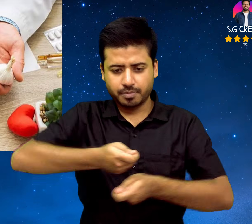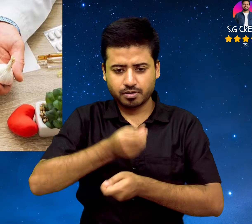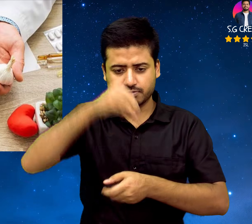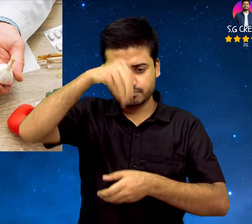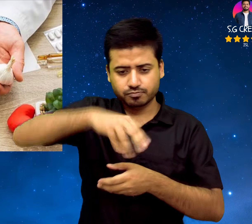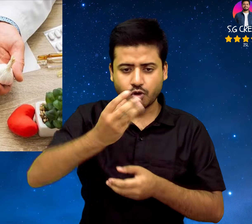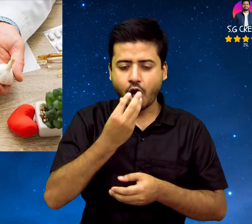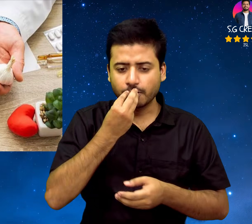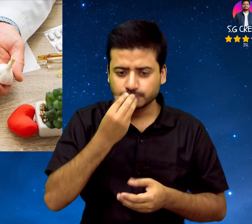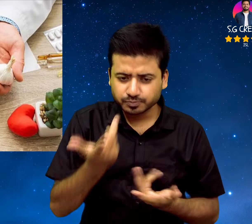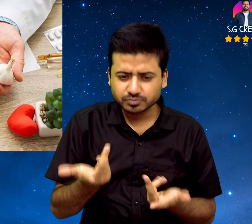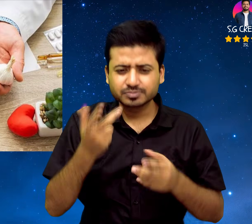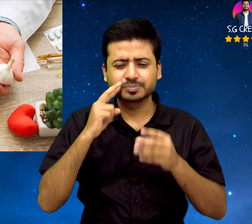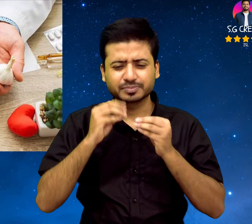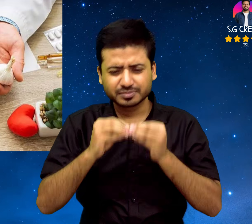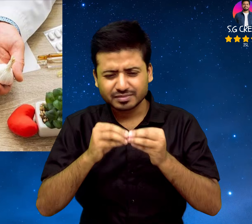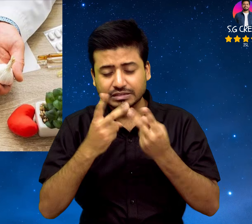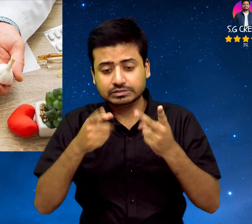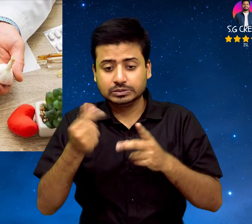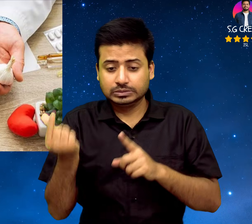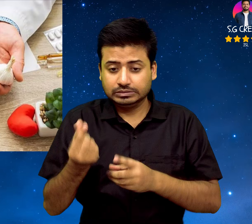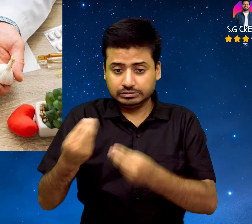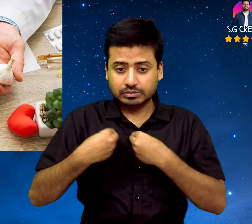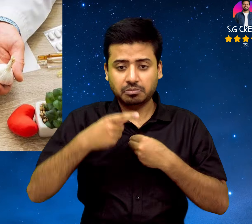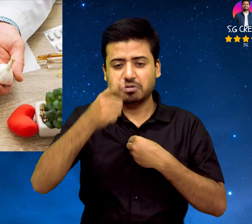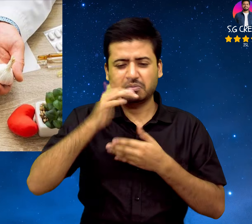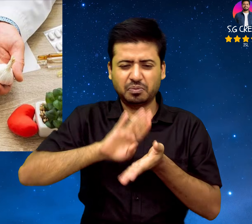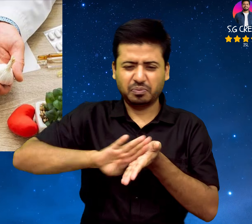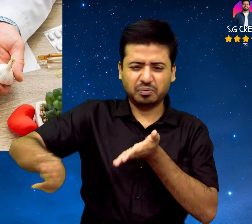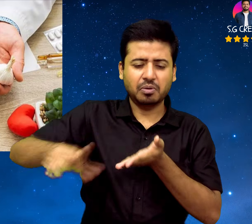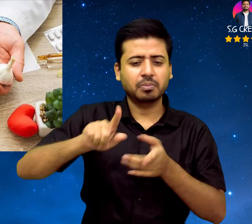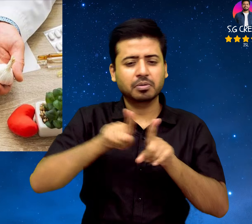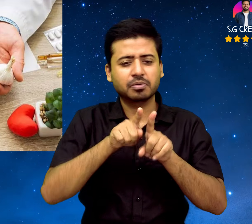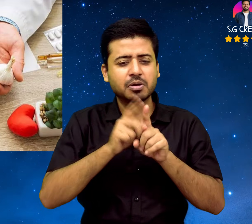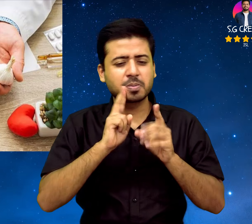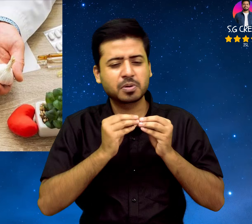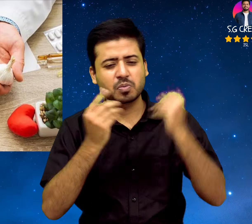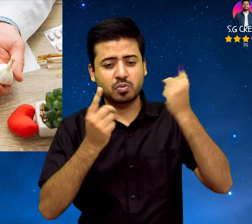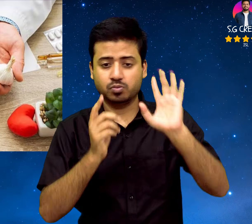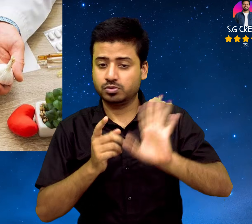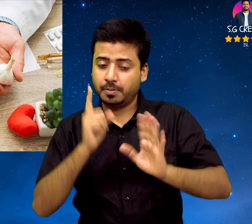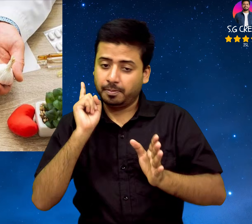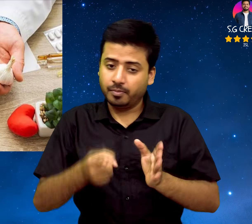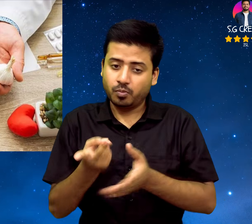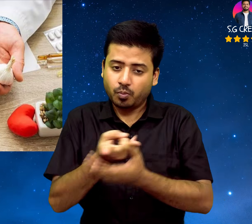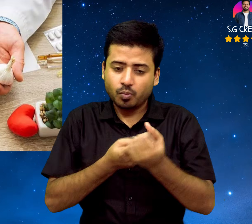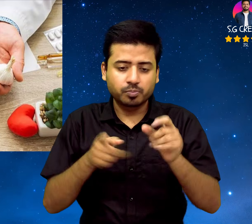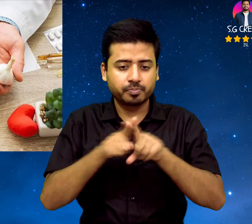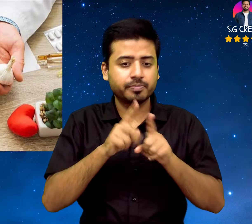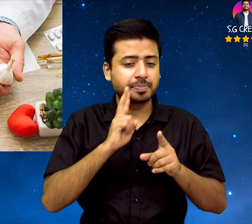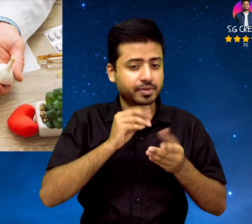onions and garlic into daily culinary practices provides systemic physiological support across multiple organ